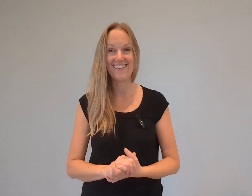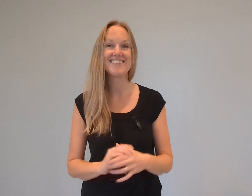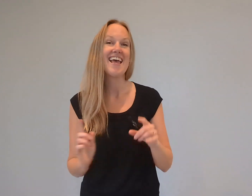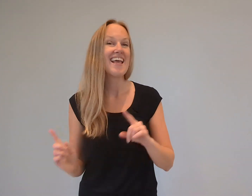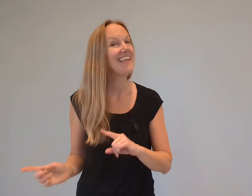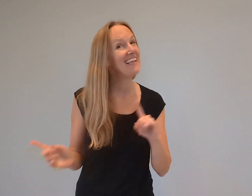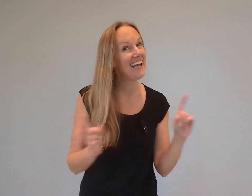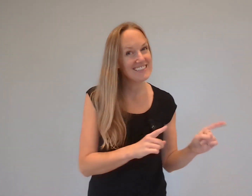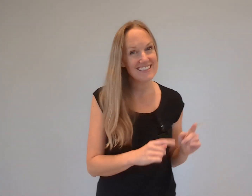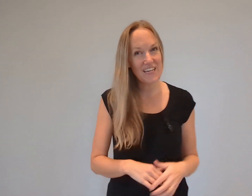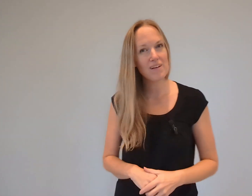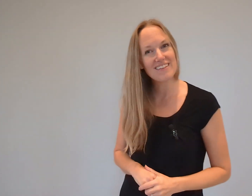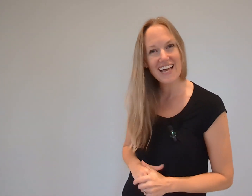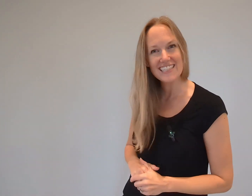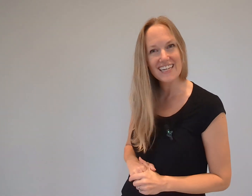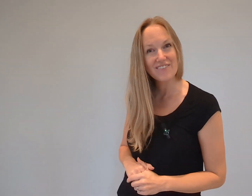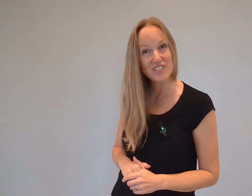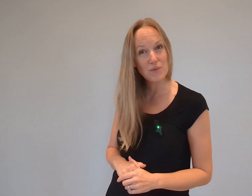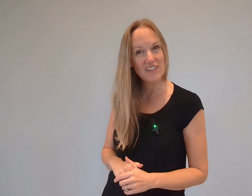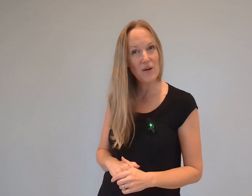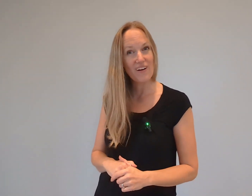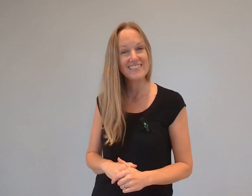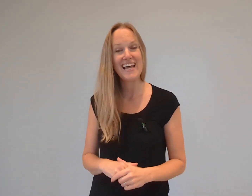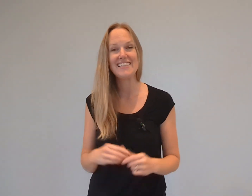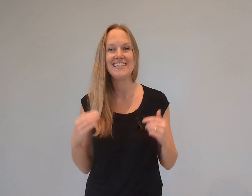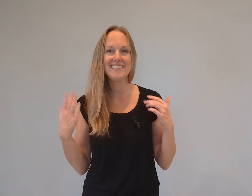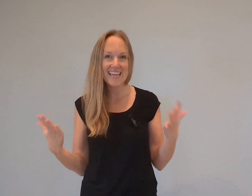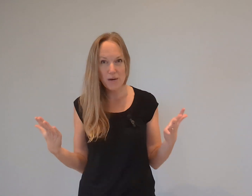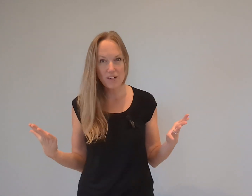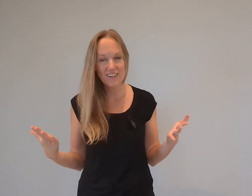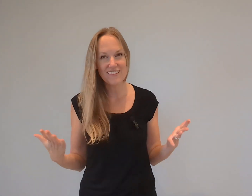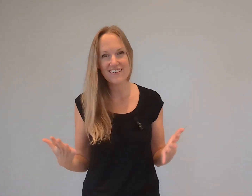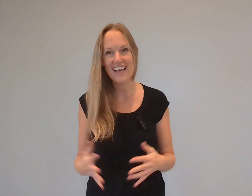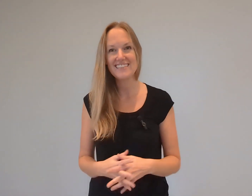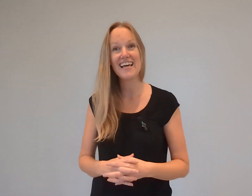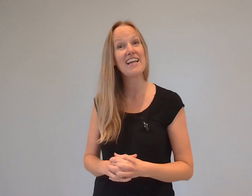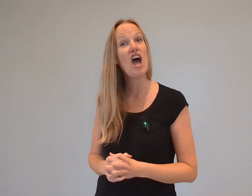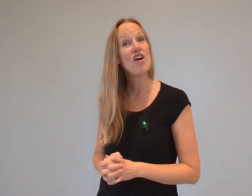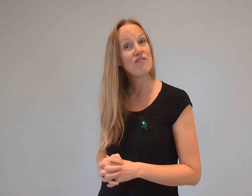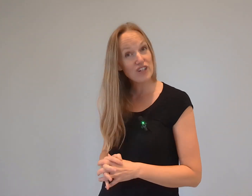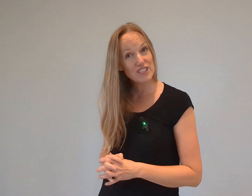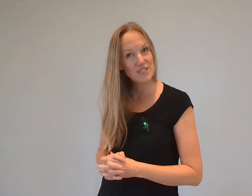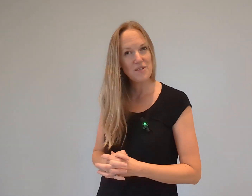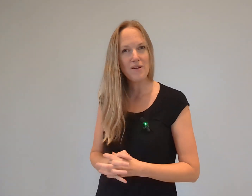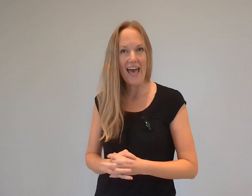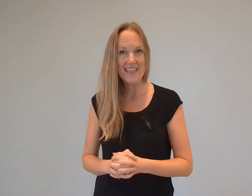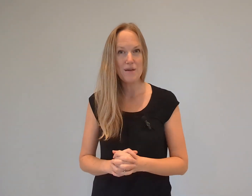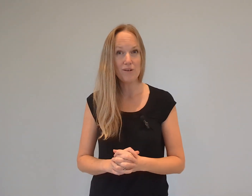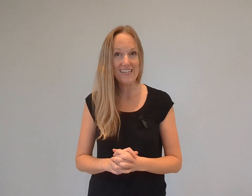songs. Yesterday we learned how to sign verse 1 in the chorus, and today we're going to learn how to sign verse 2 and the